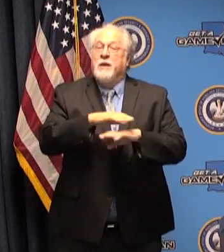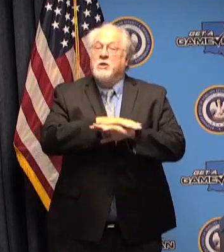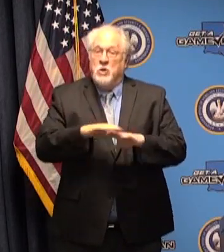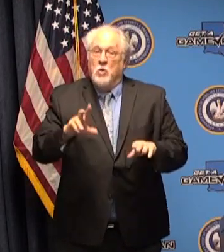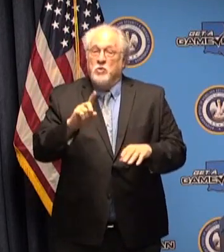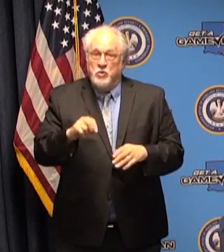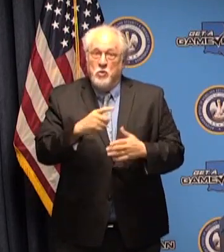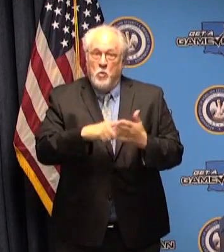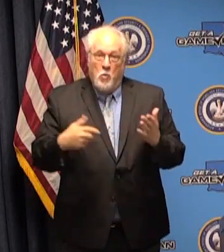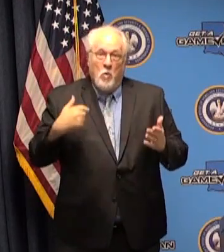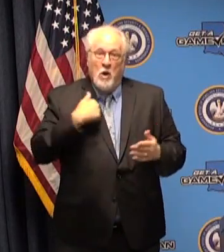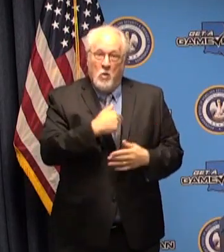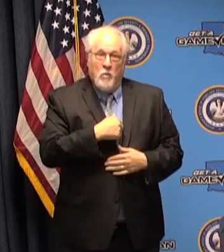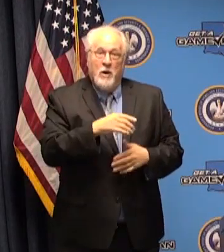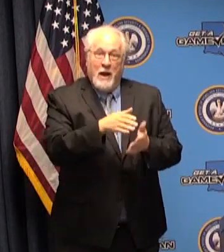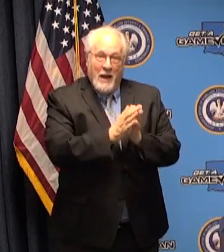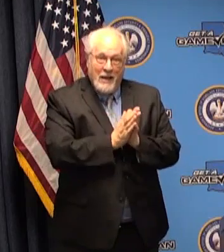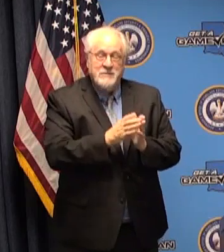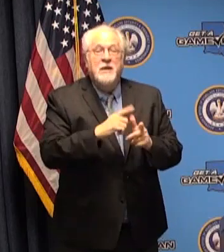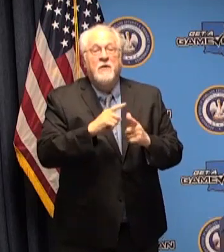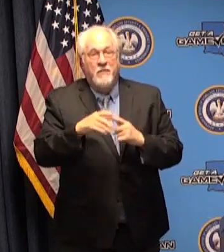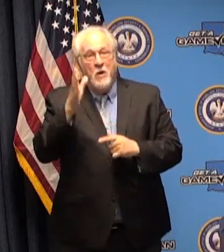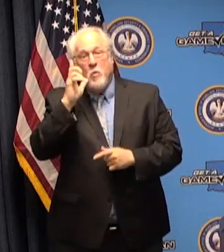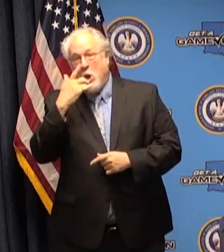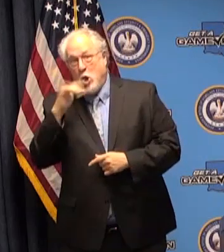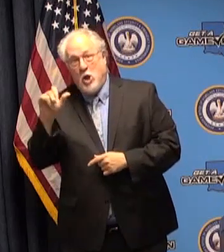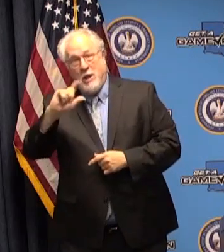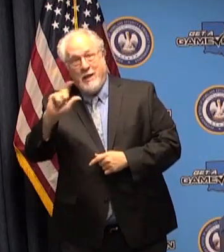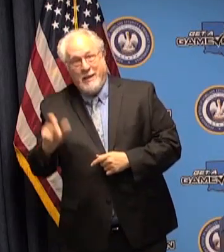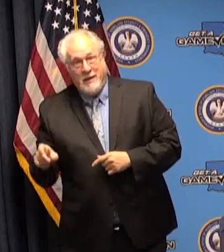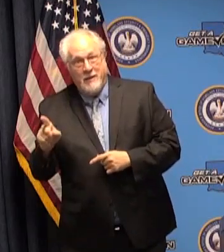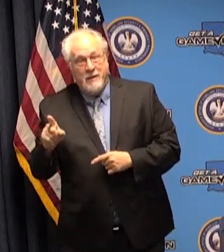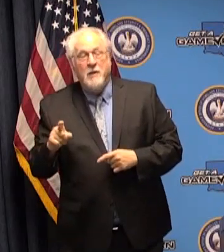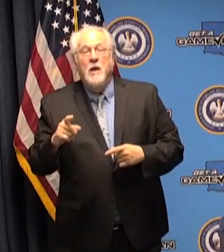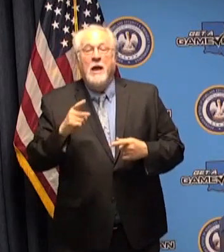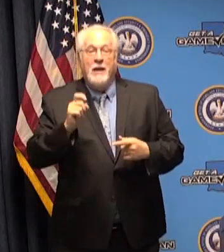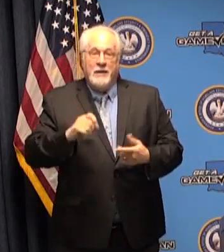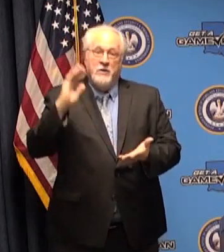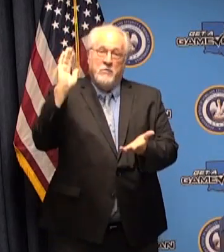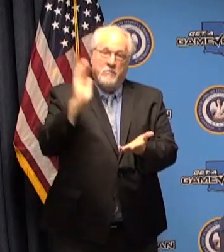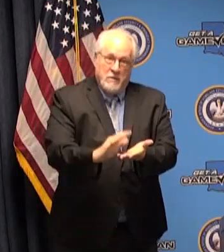do what we're being asked to do between now and then and minimize the spread.